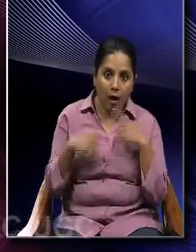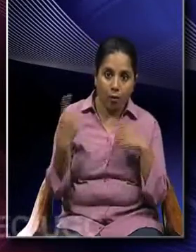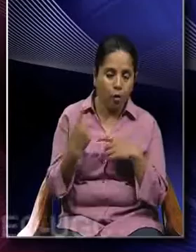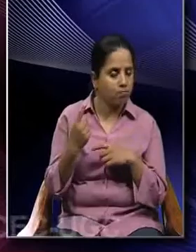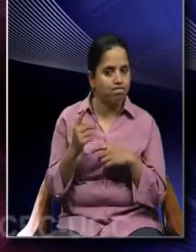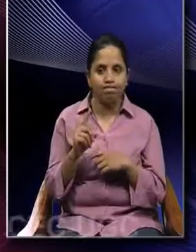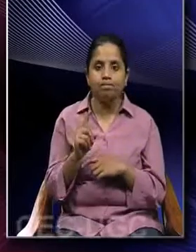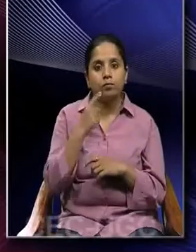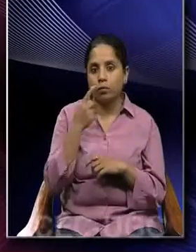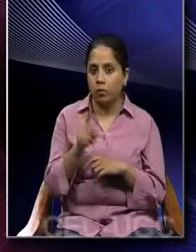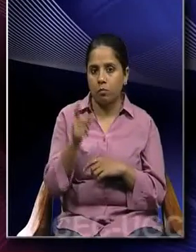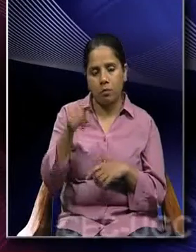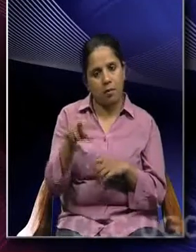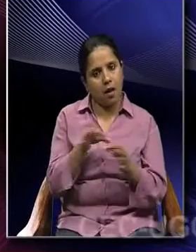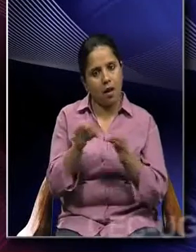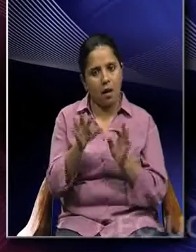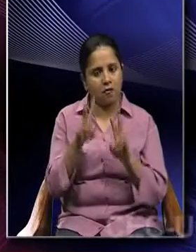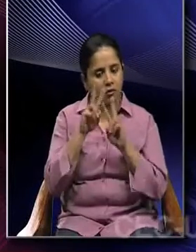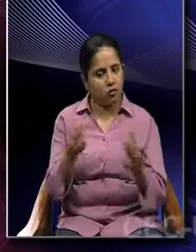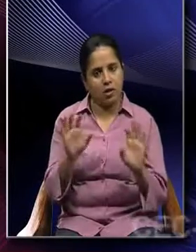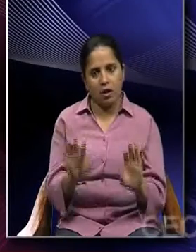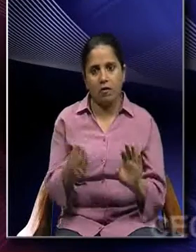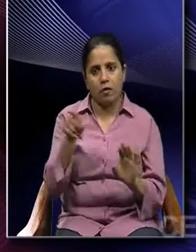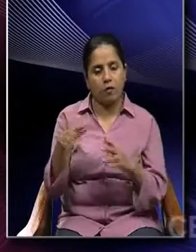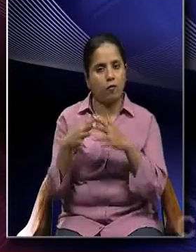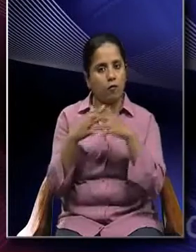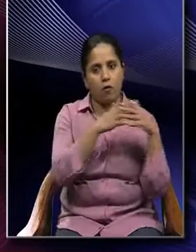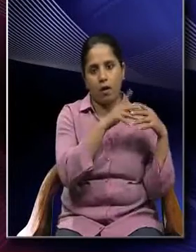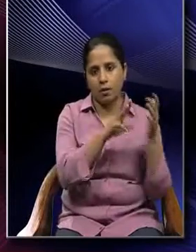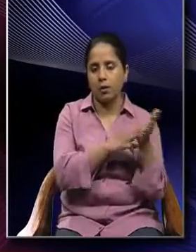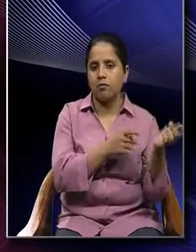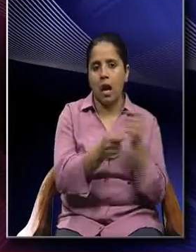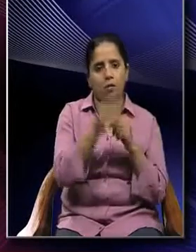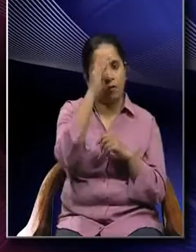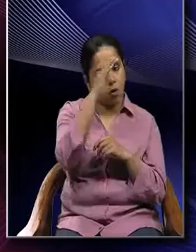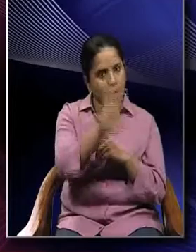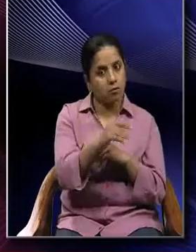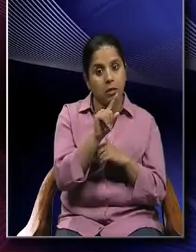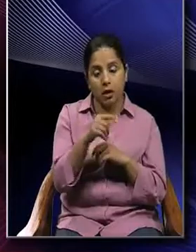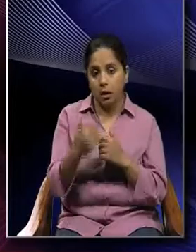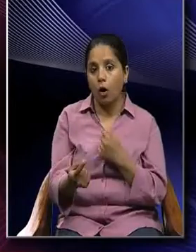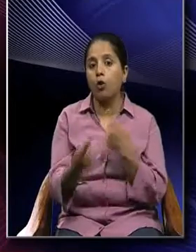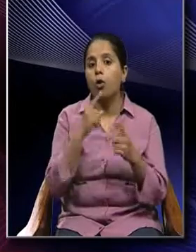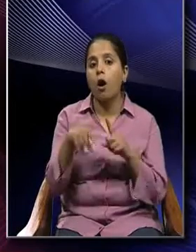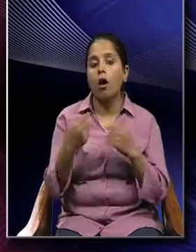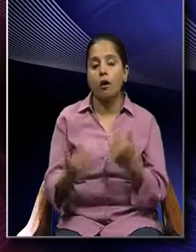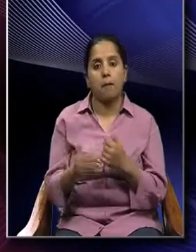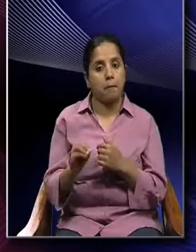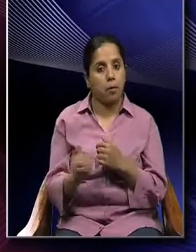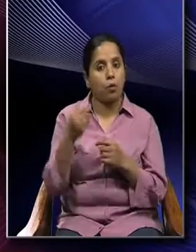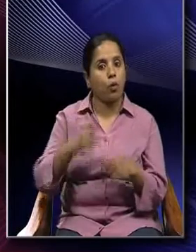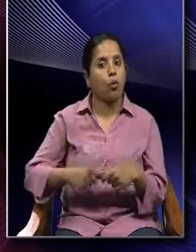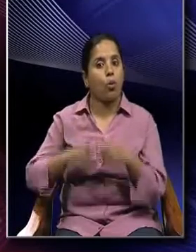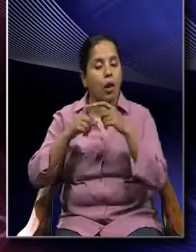very well explained and researched in Western management philosophy. Here we talk about improving the quality